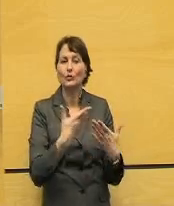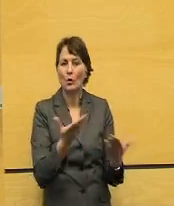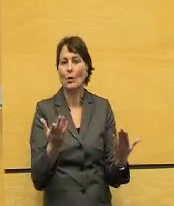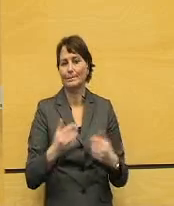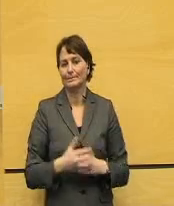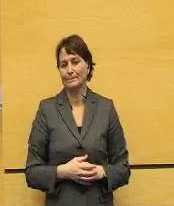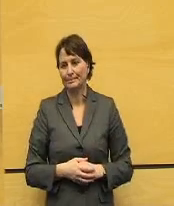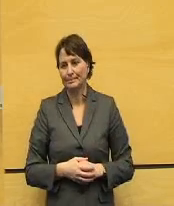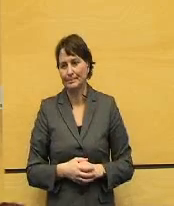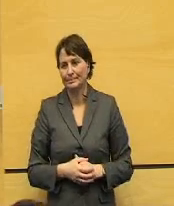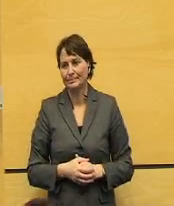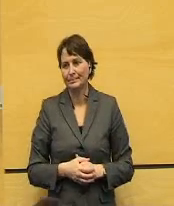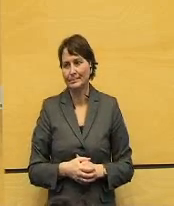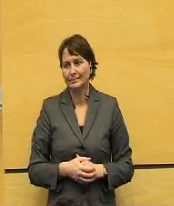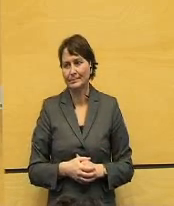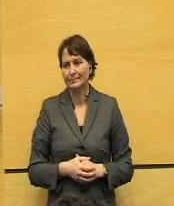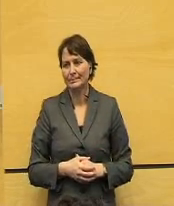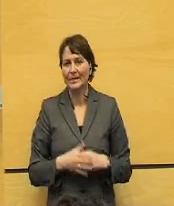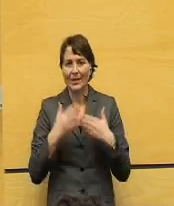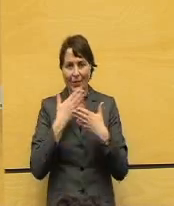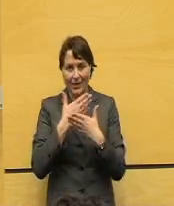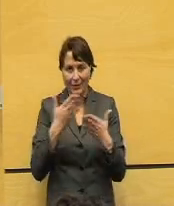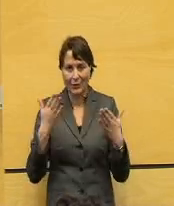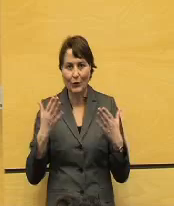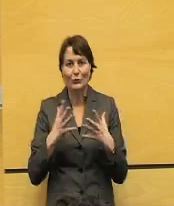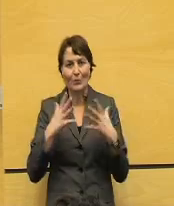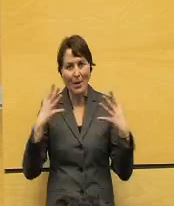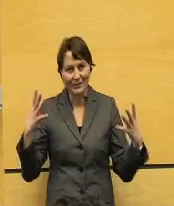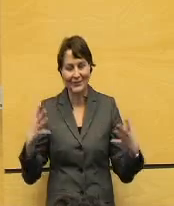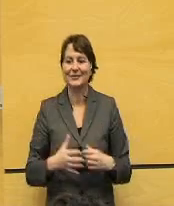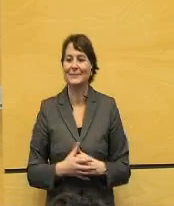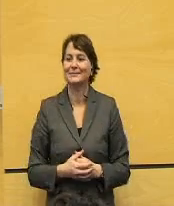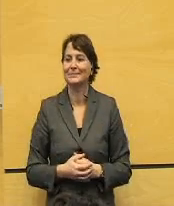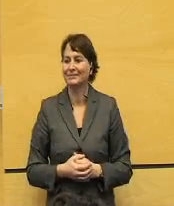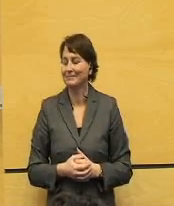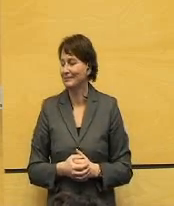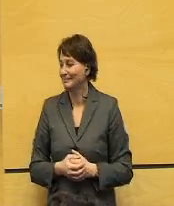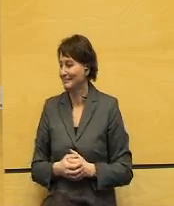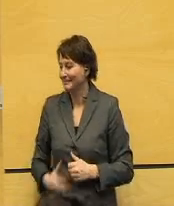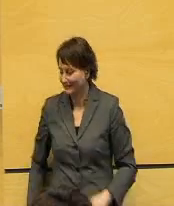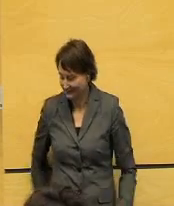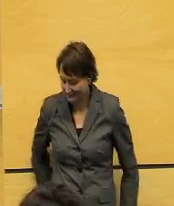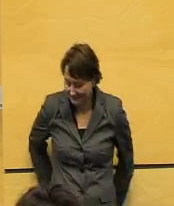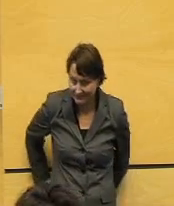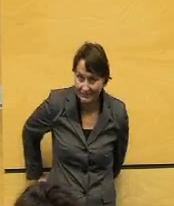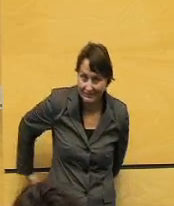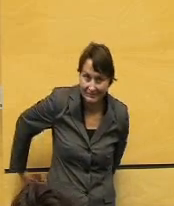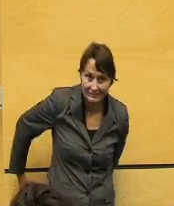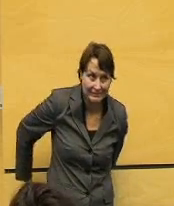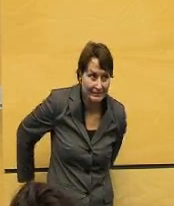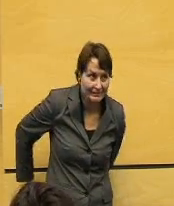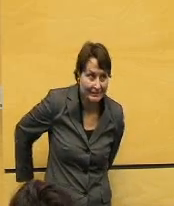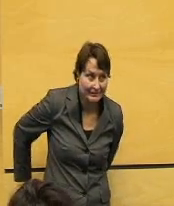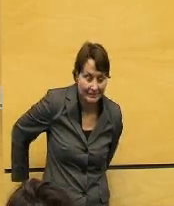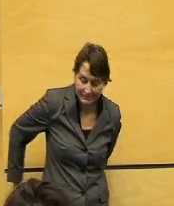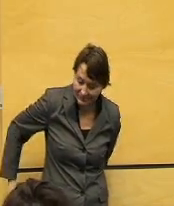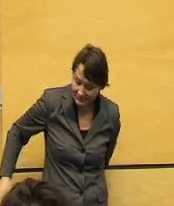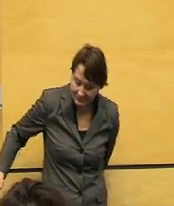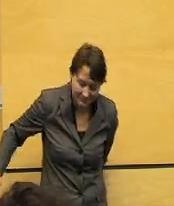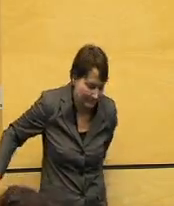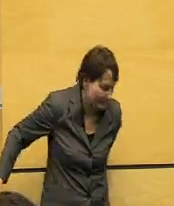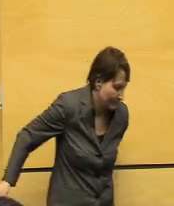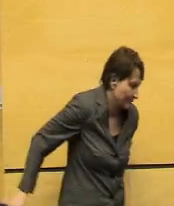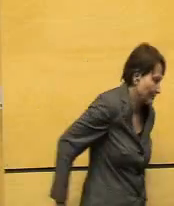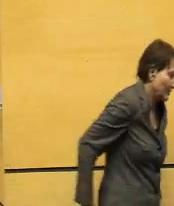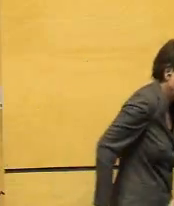disability. Thank you. Thank you so much. We have no more time to answer the